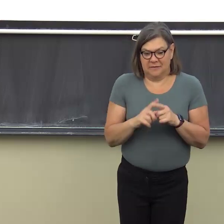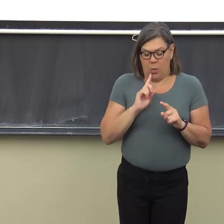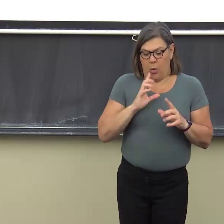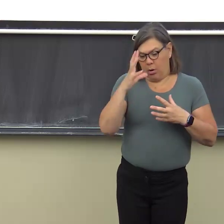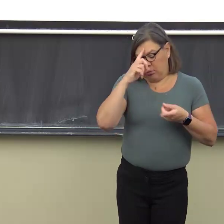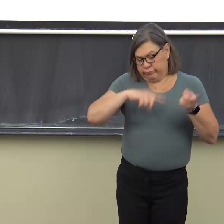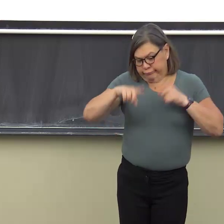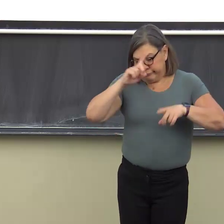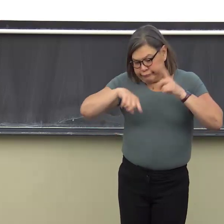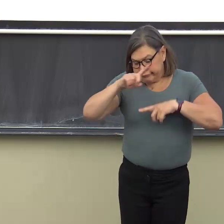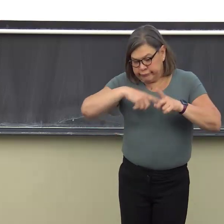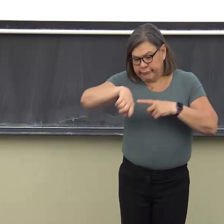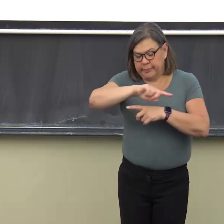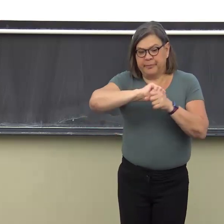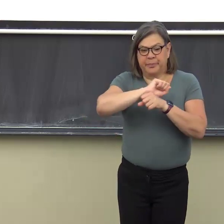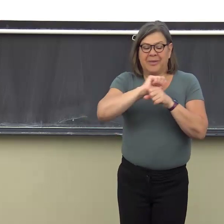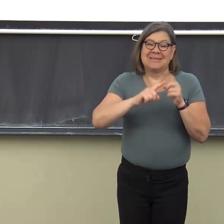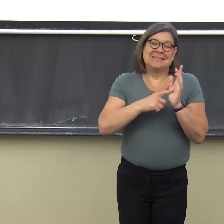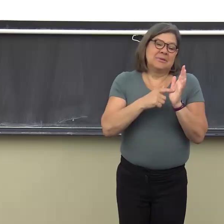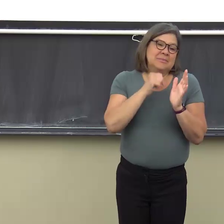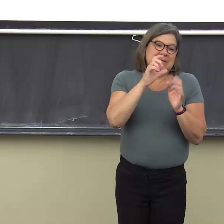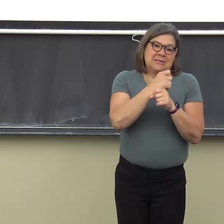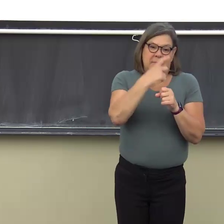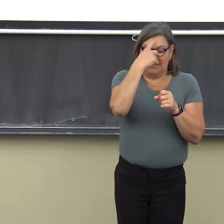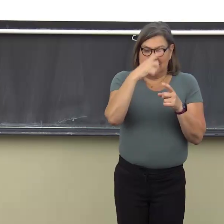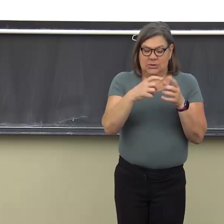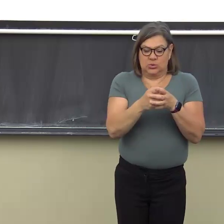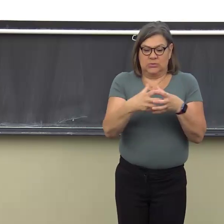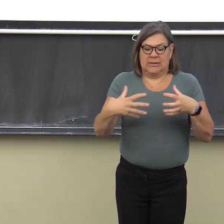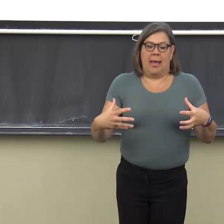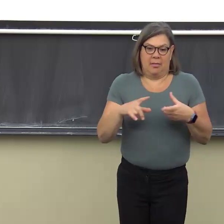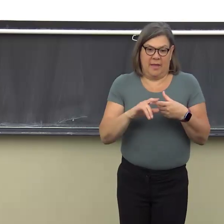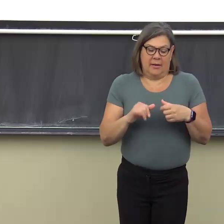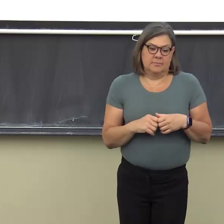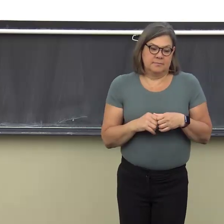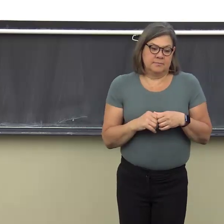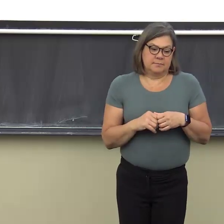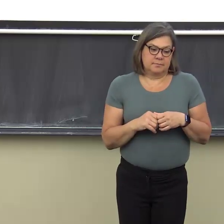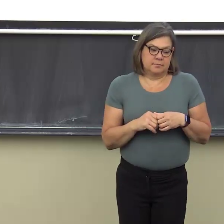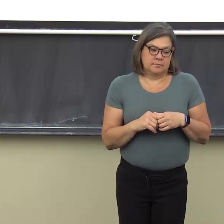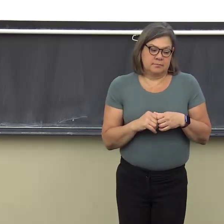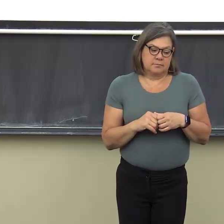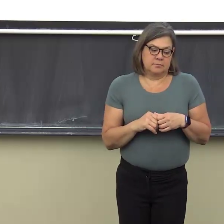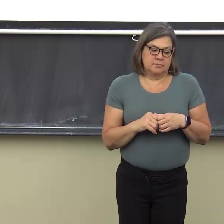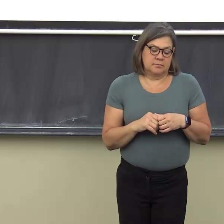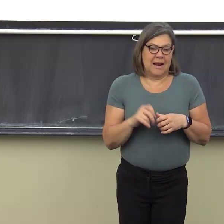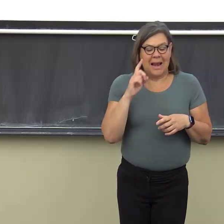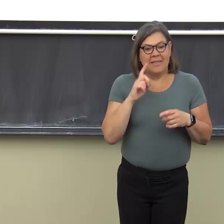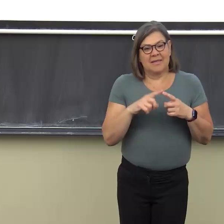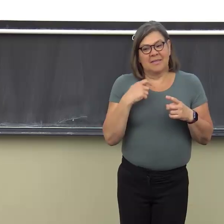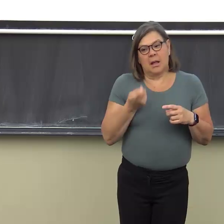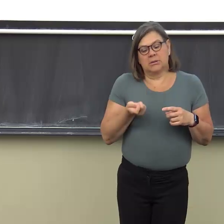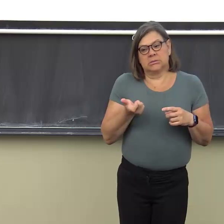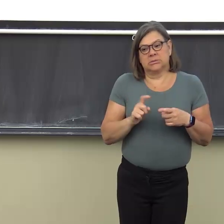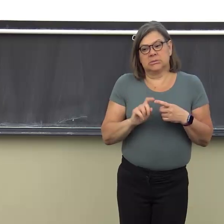some of this work is, because sometimes it doesn't make sense to try to scale some of it. It really doesn't. And I think that's a bit countercultural, because